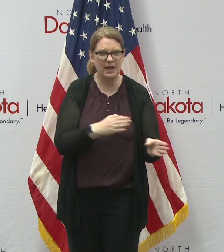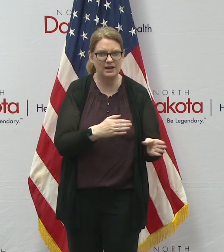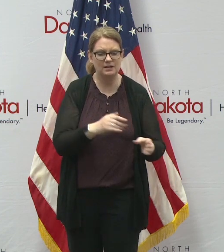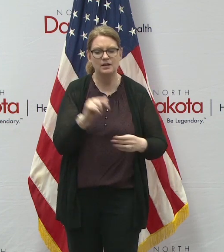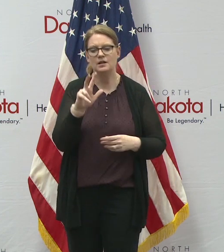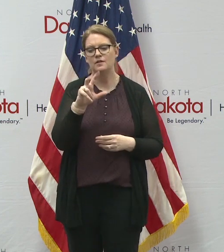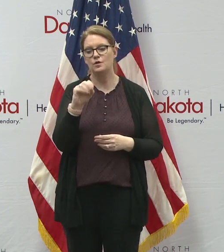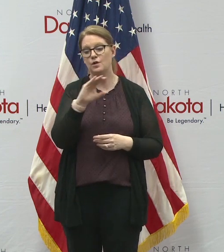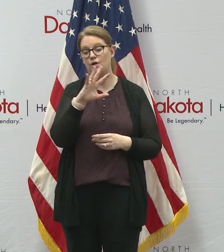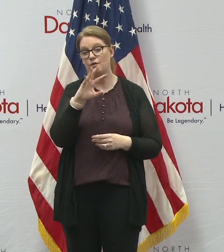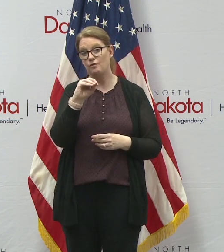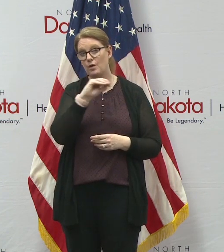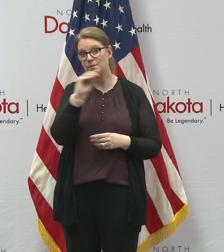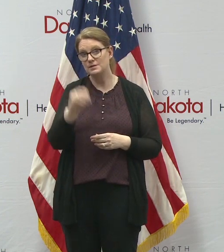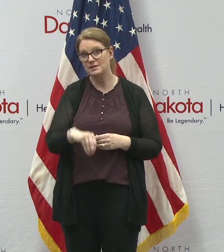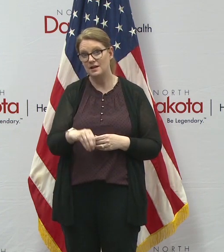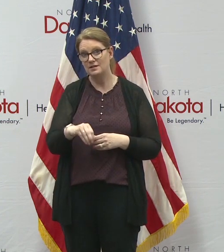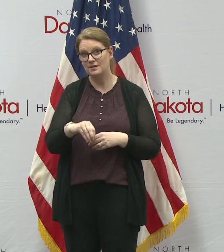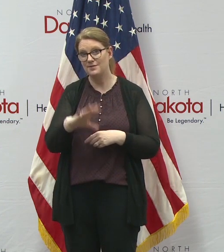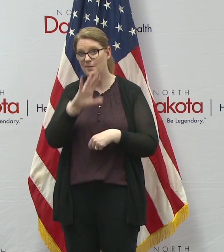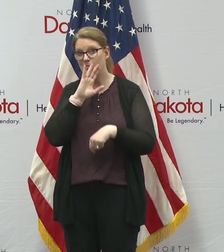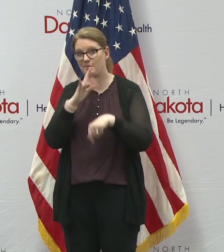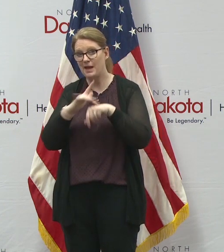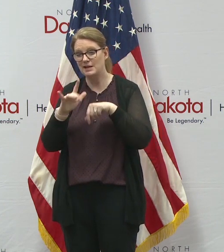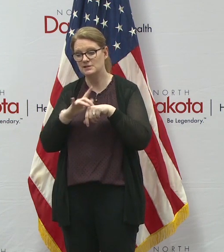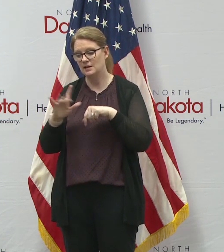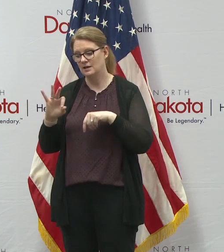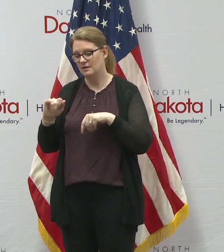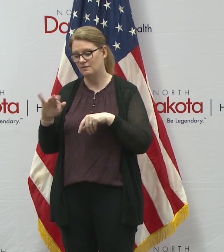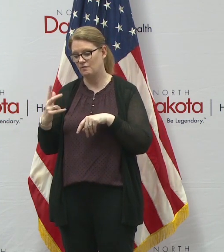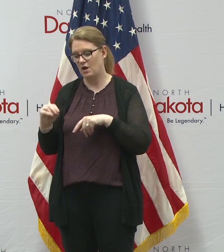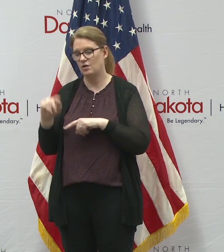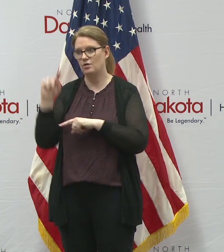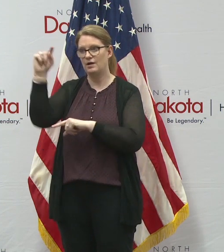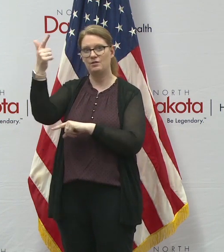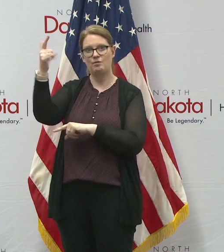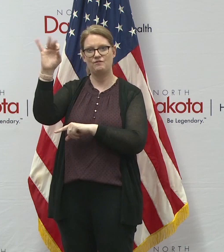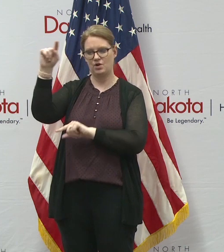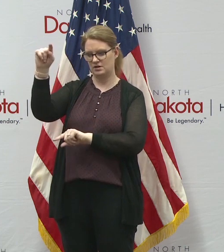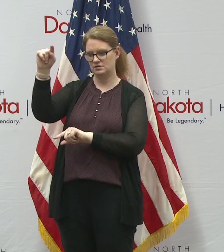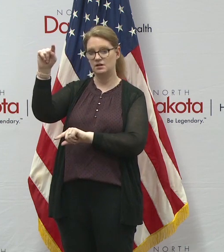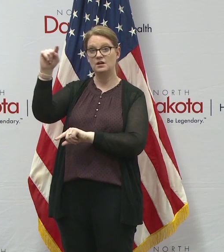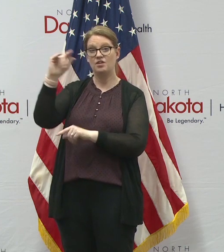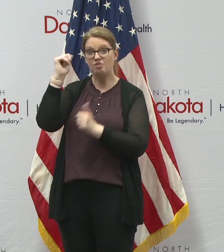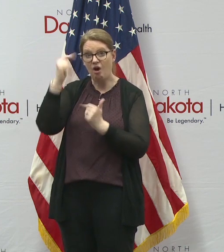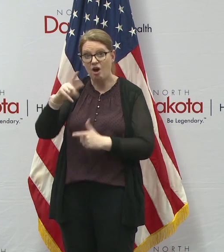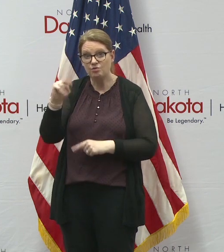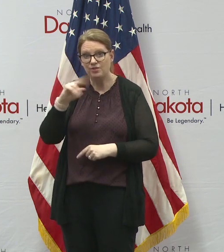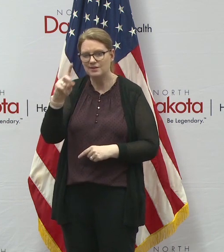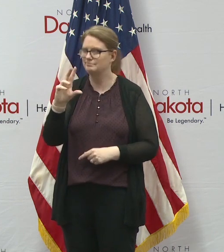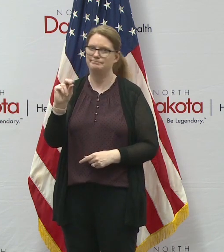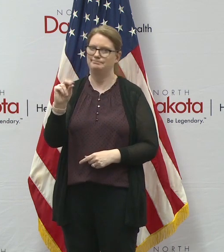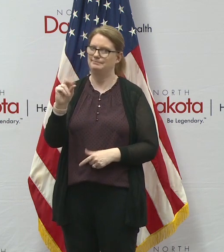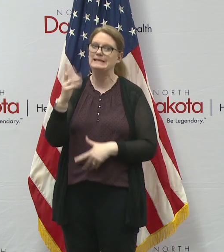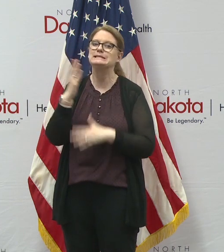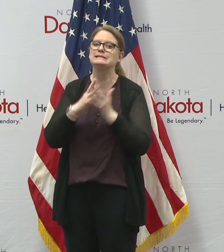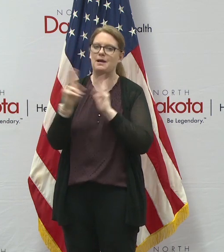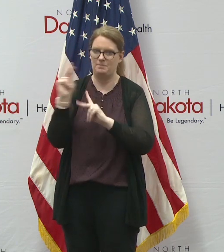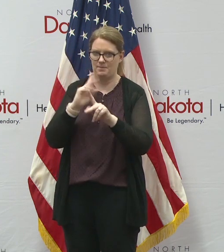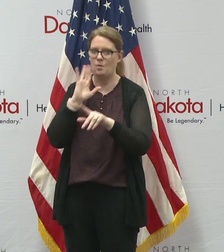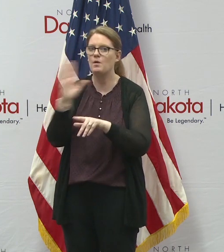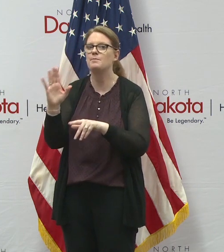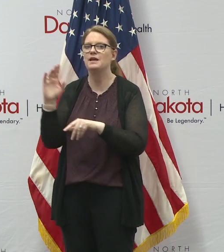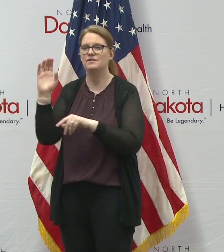to 40% of those beds in Fargo and Grand Forks to be occupied by people from Minnesota. And we're not going to be